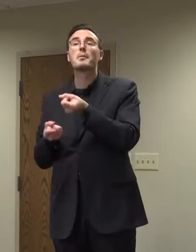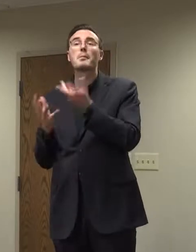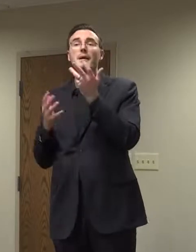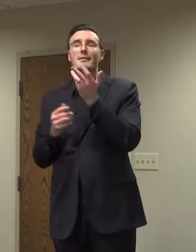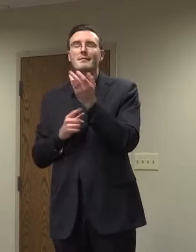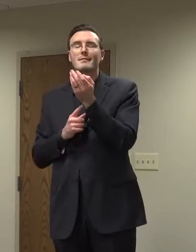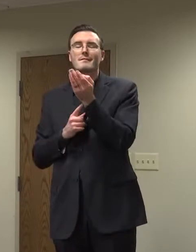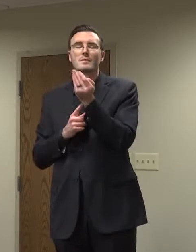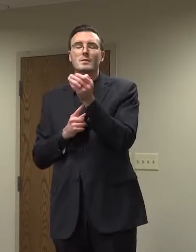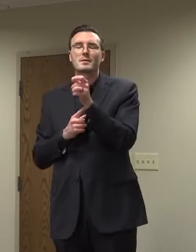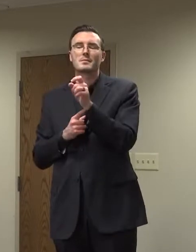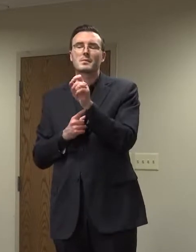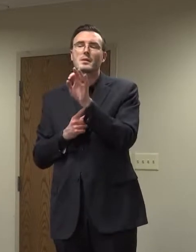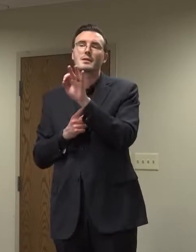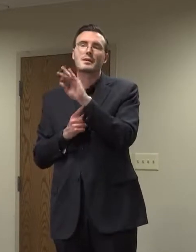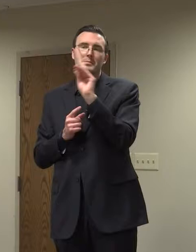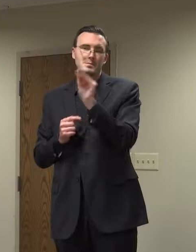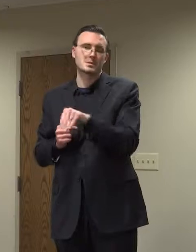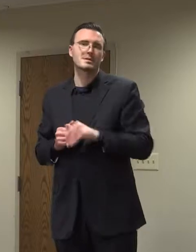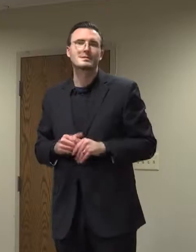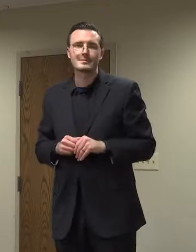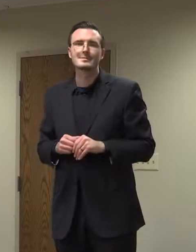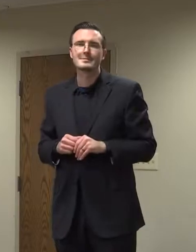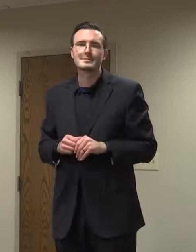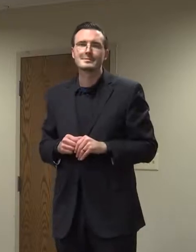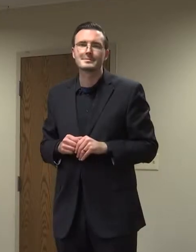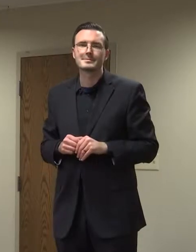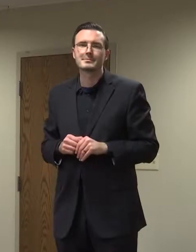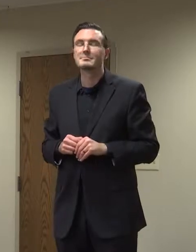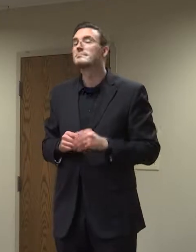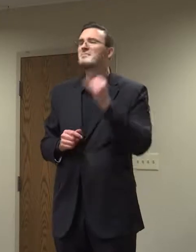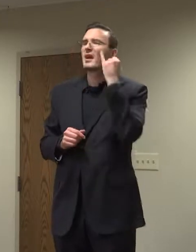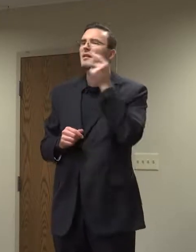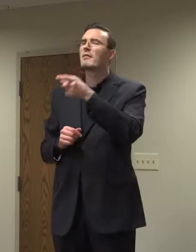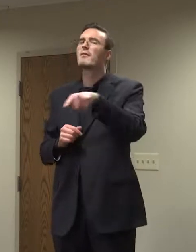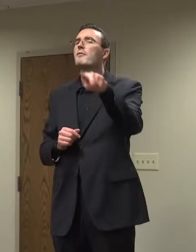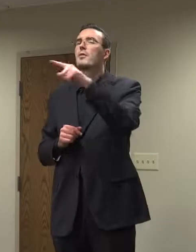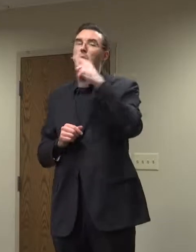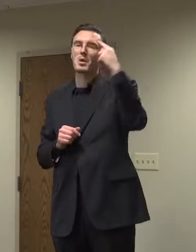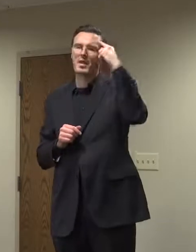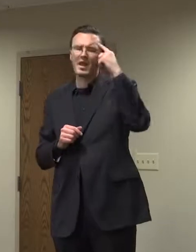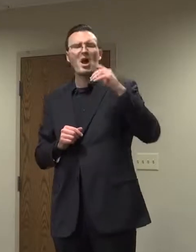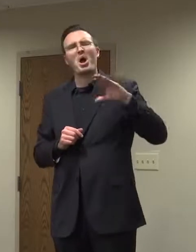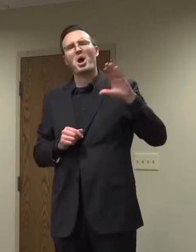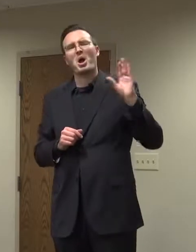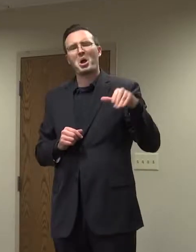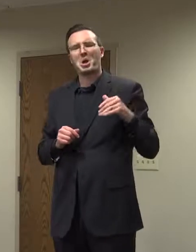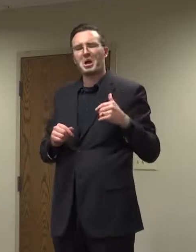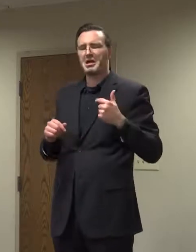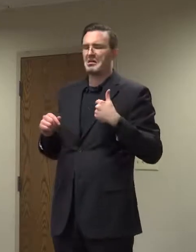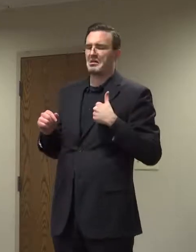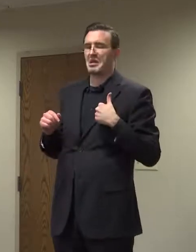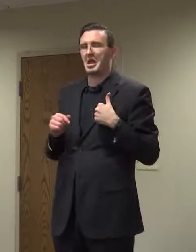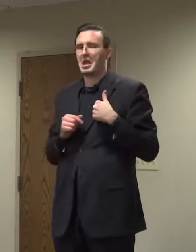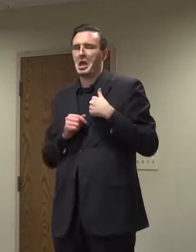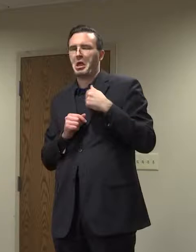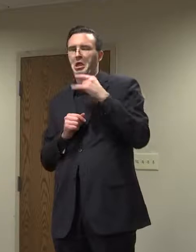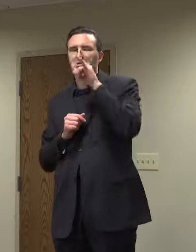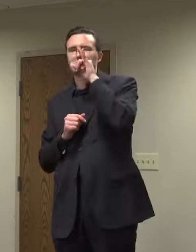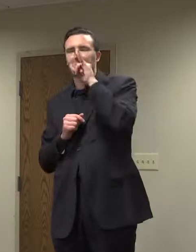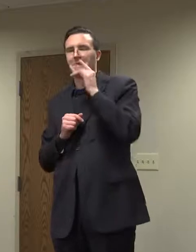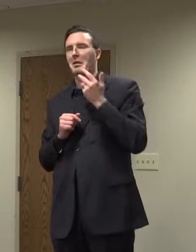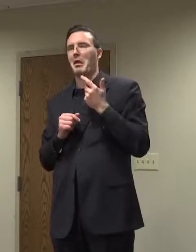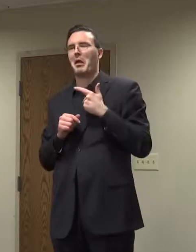So if you think you're cheating by going to an indoor dining establishment or hanging out with some friends that are not